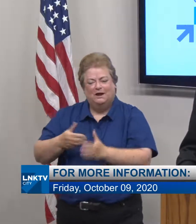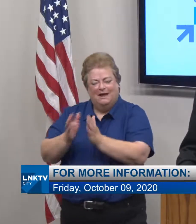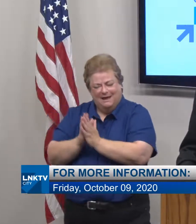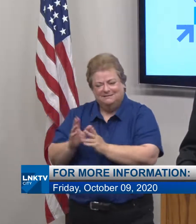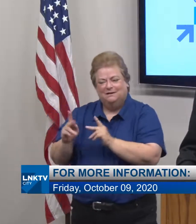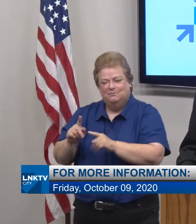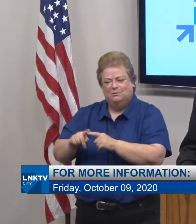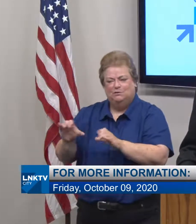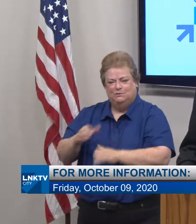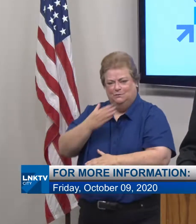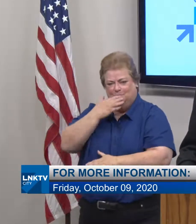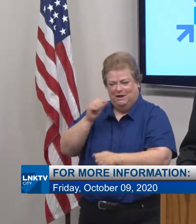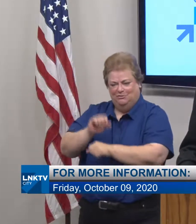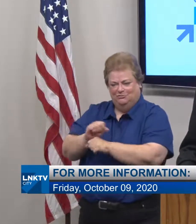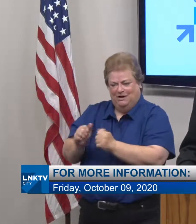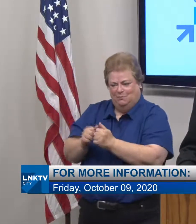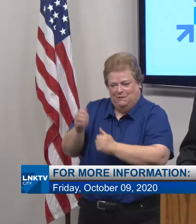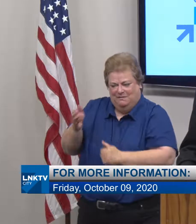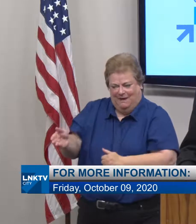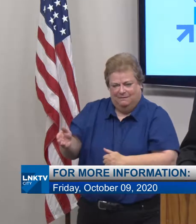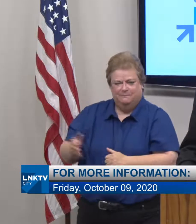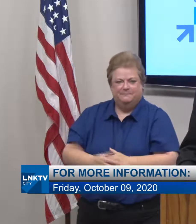that.